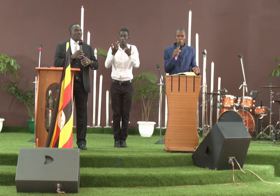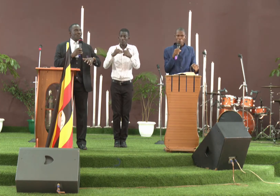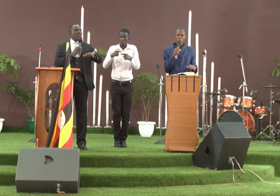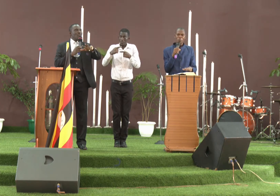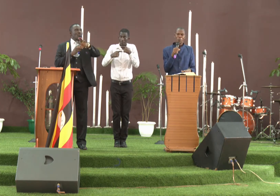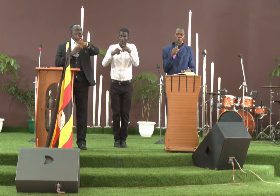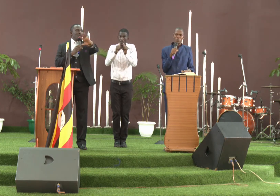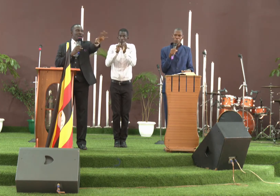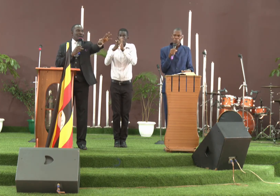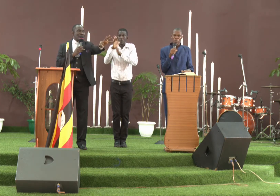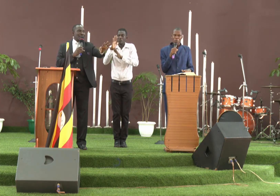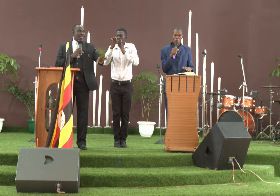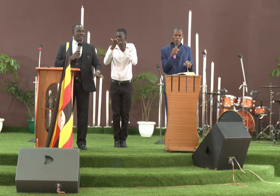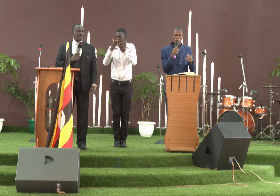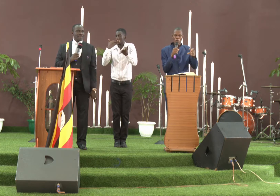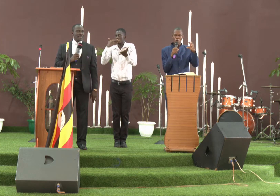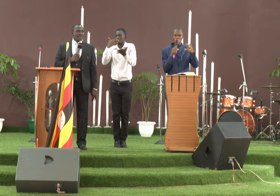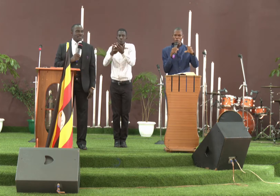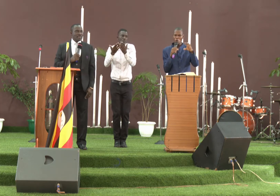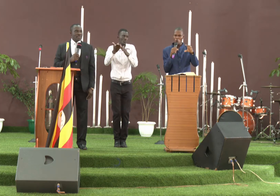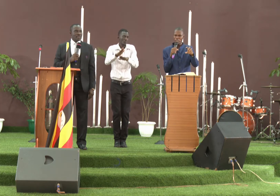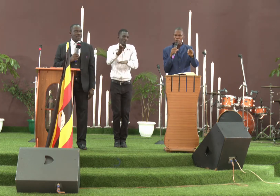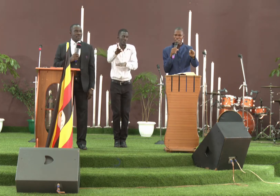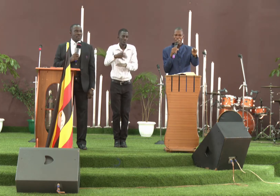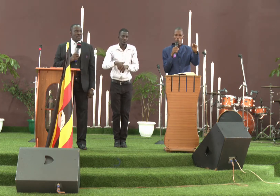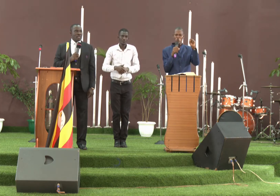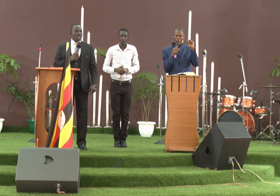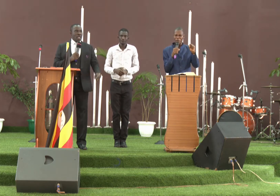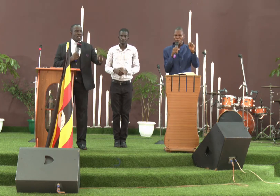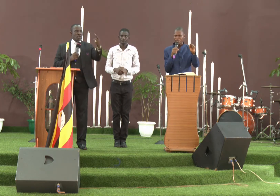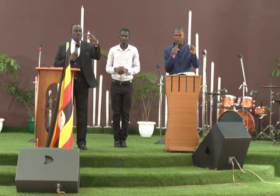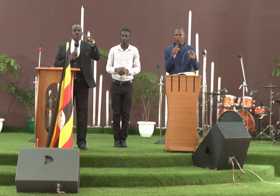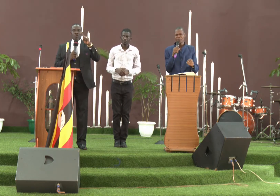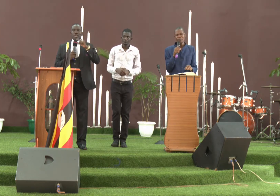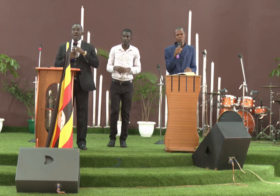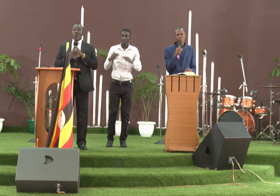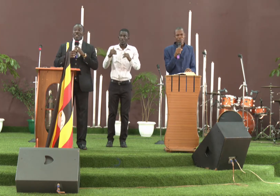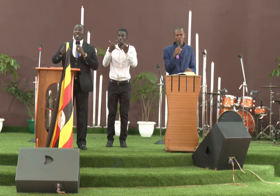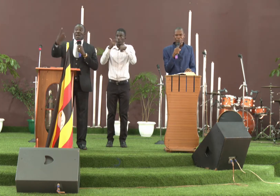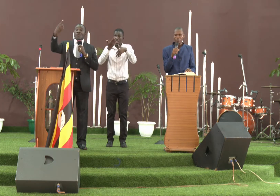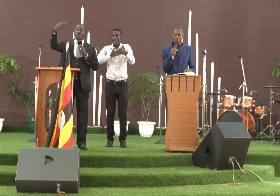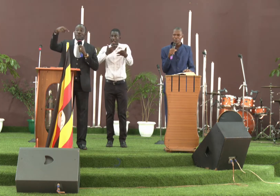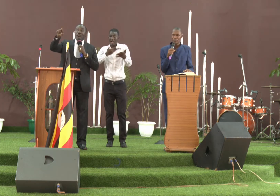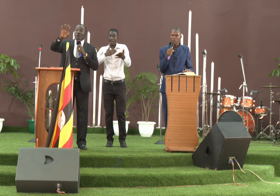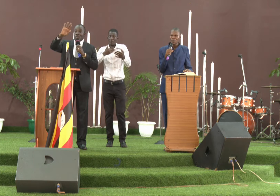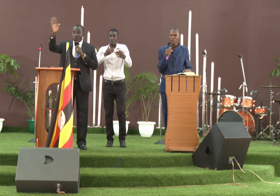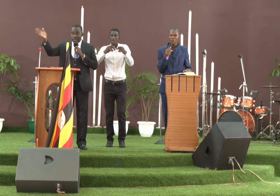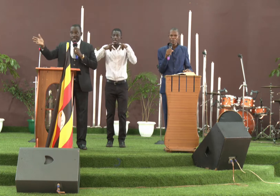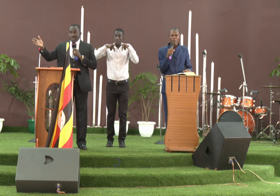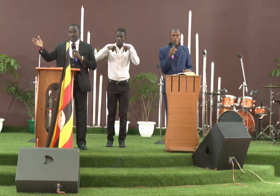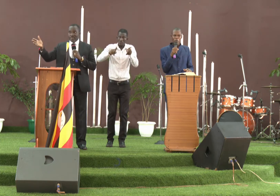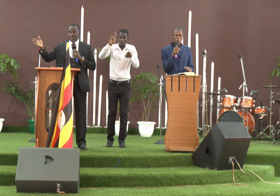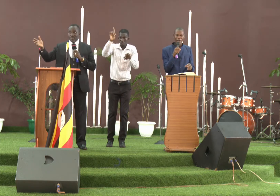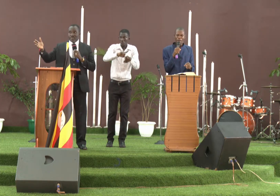Katonda eriyokufoko okulungi. When we walk with God, there is that good kind of death. Katuyina olukusa, okusazaamu okufa